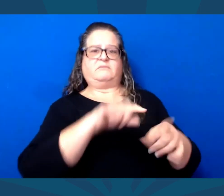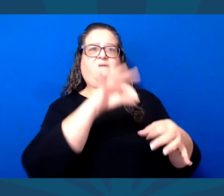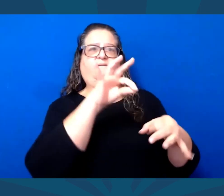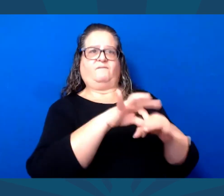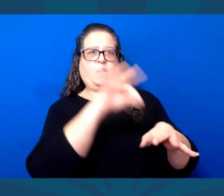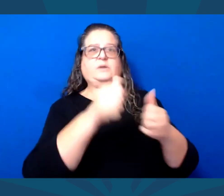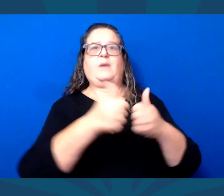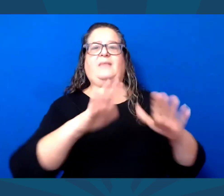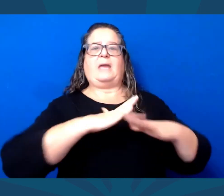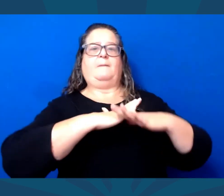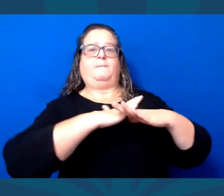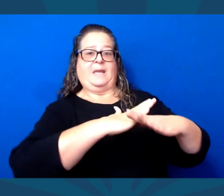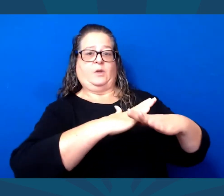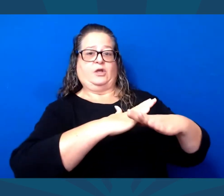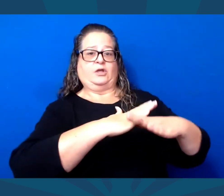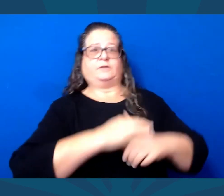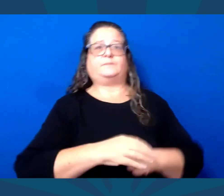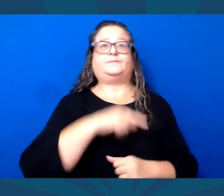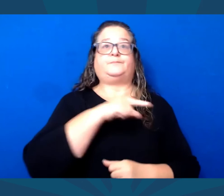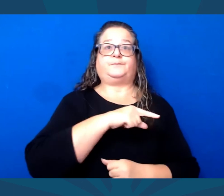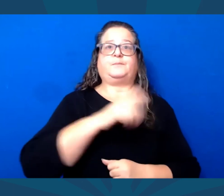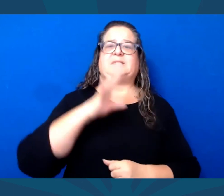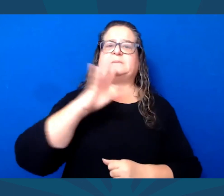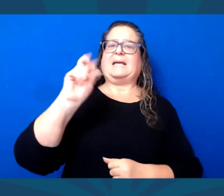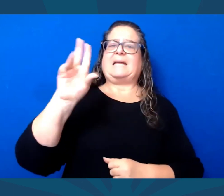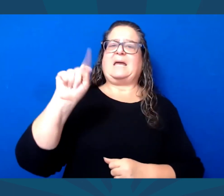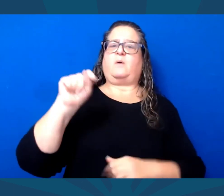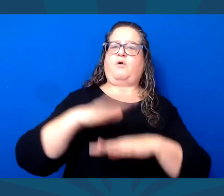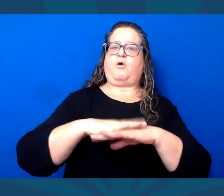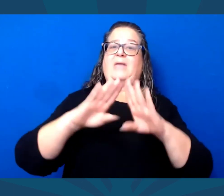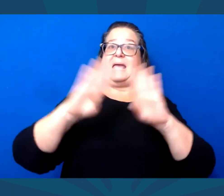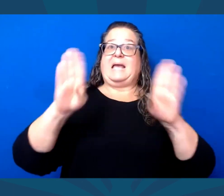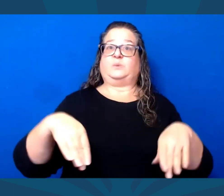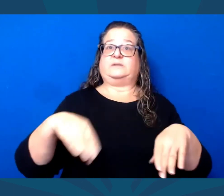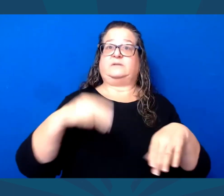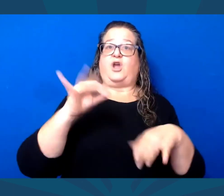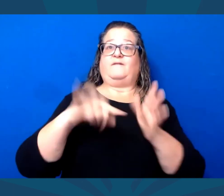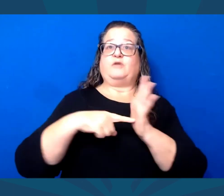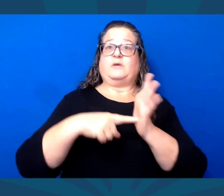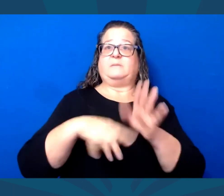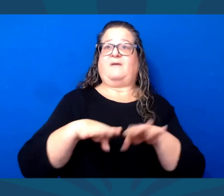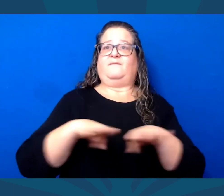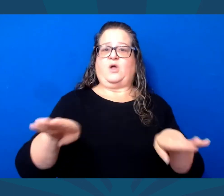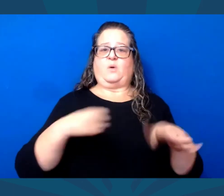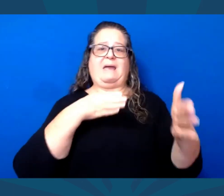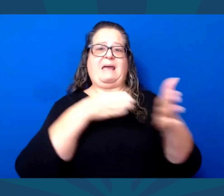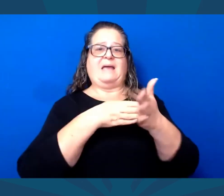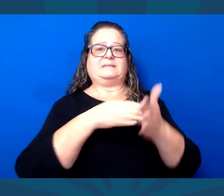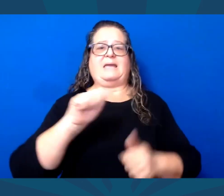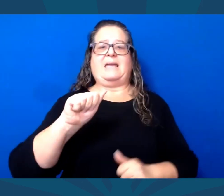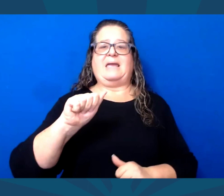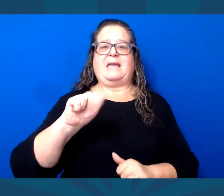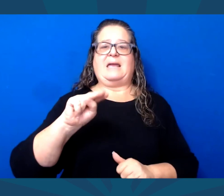without additional barriers, and has spoken out on the House floor on this